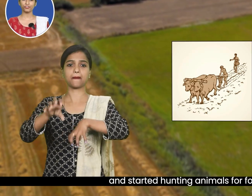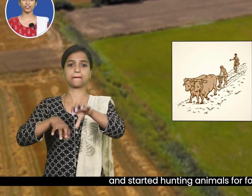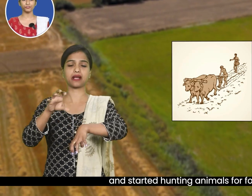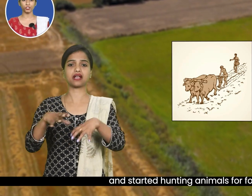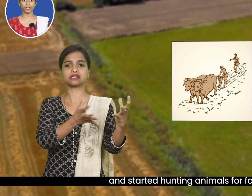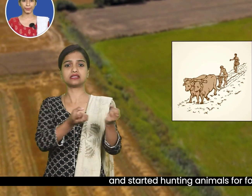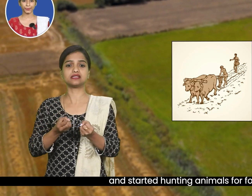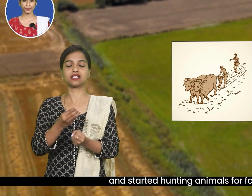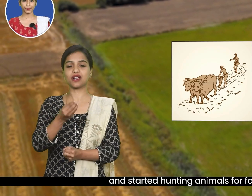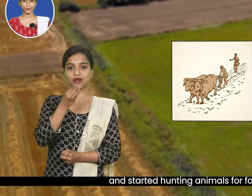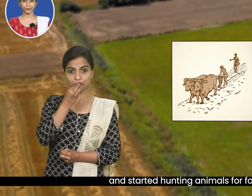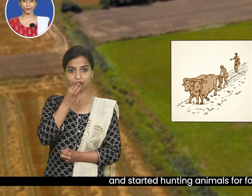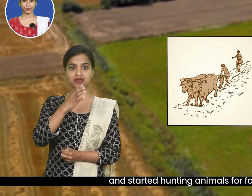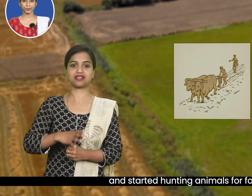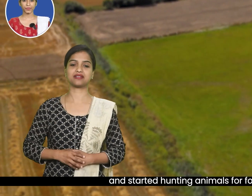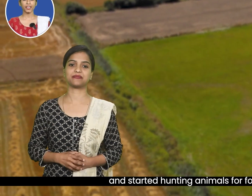animals for food.